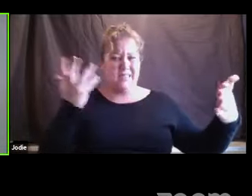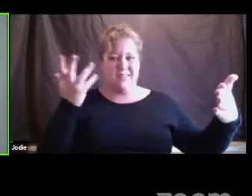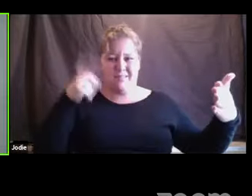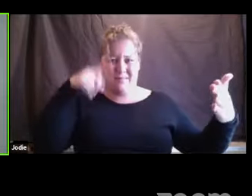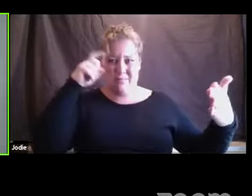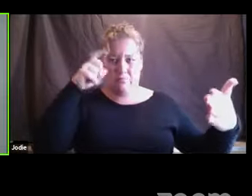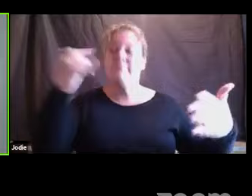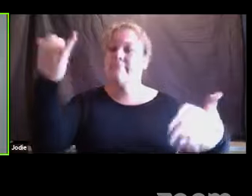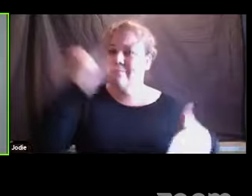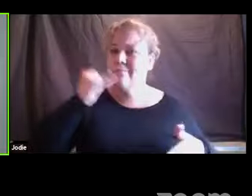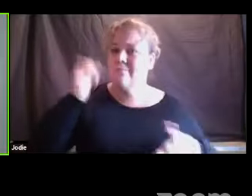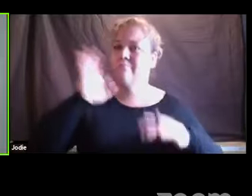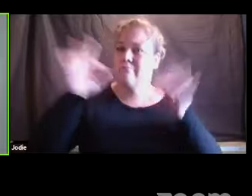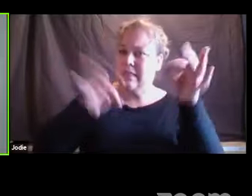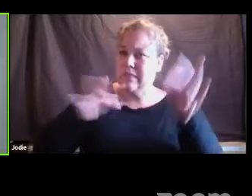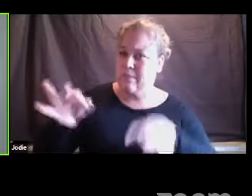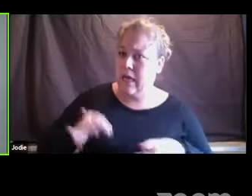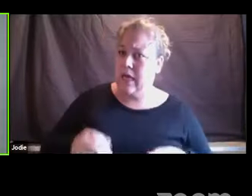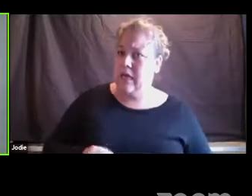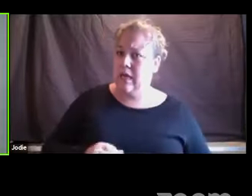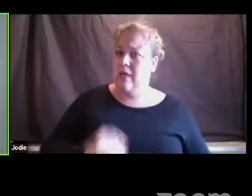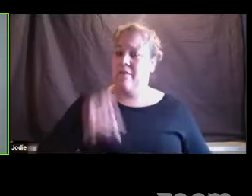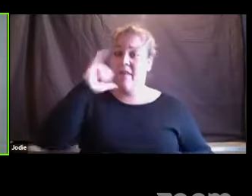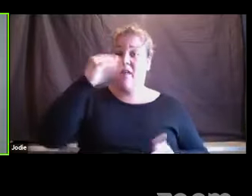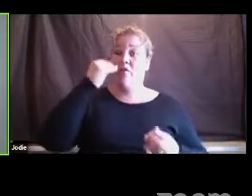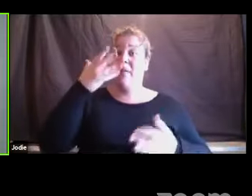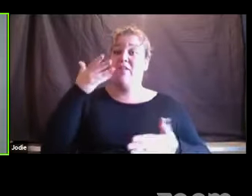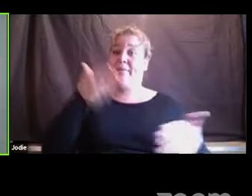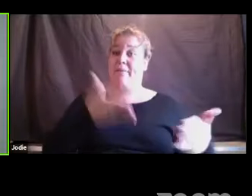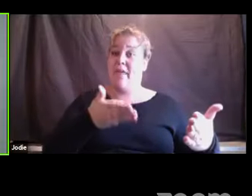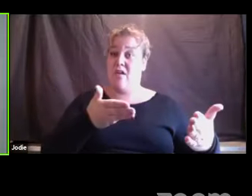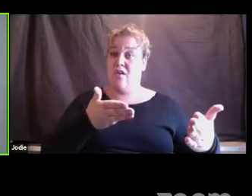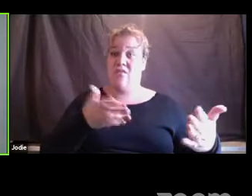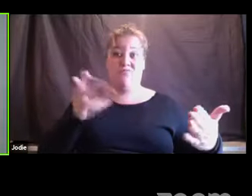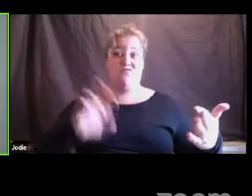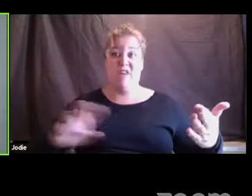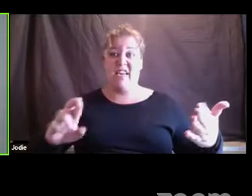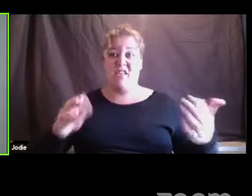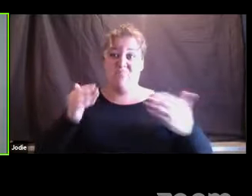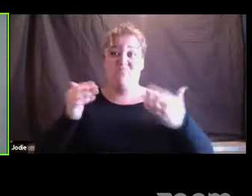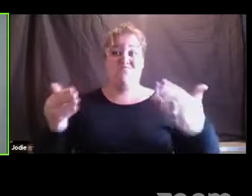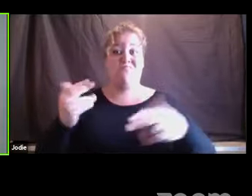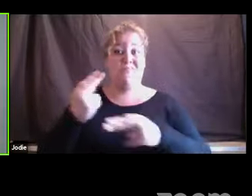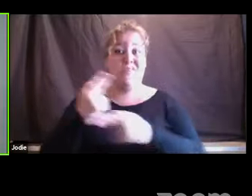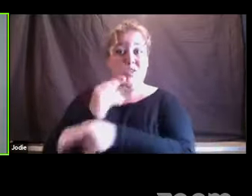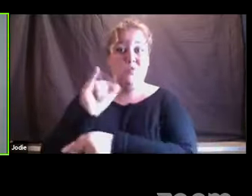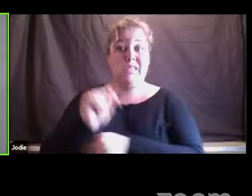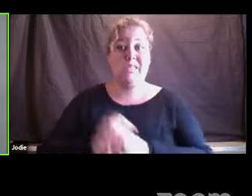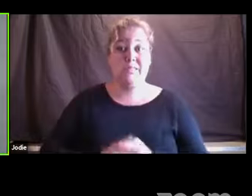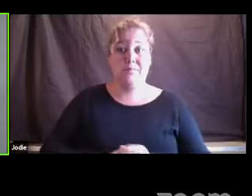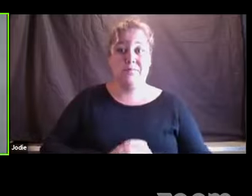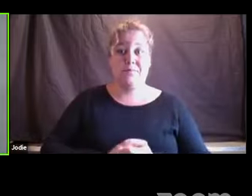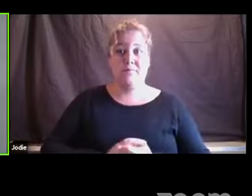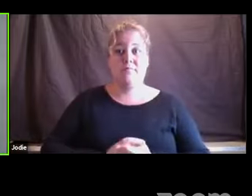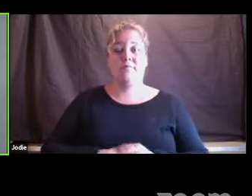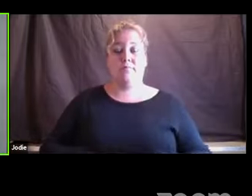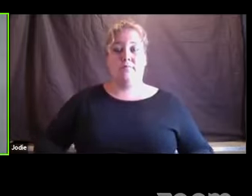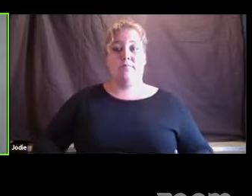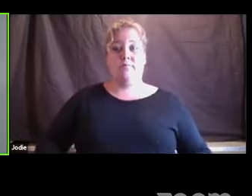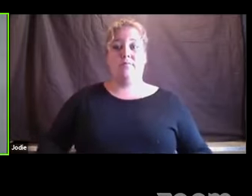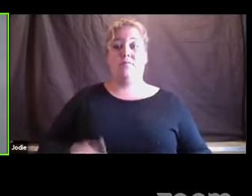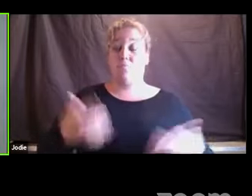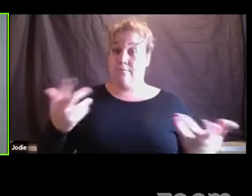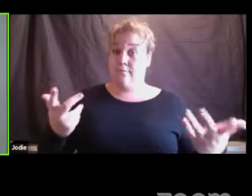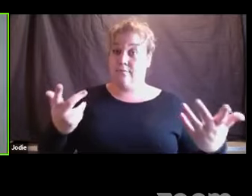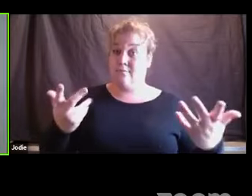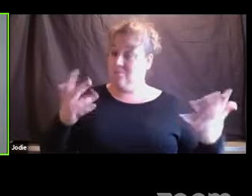But the information is there. We just have to choose to use it. So with that, I will